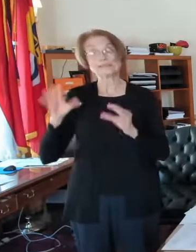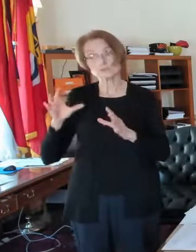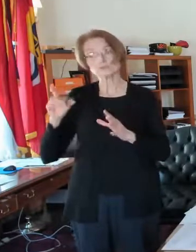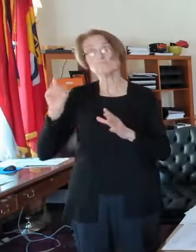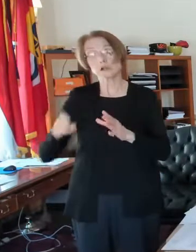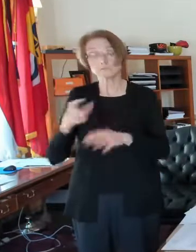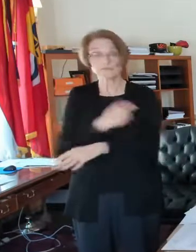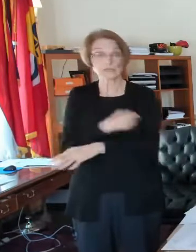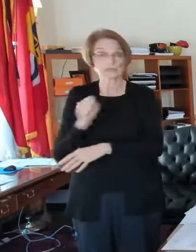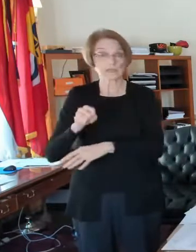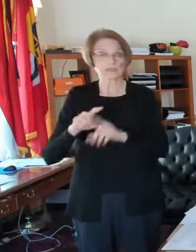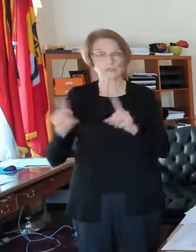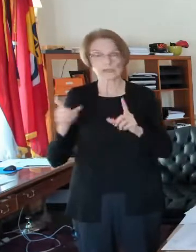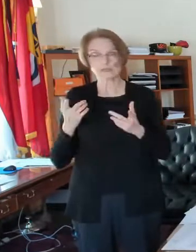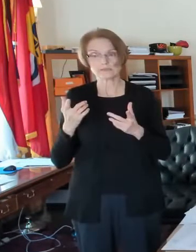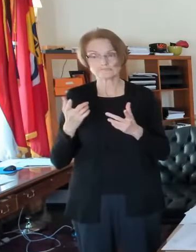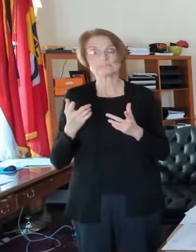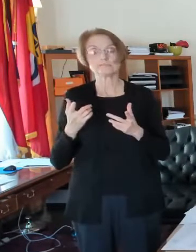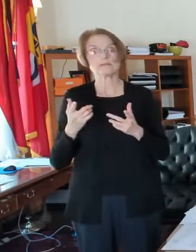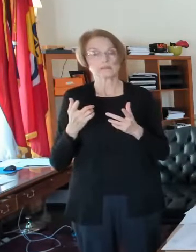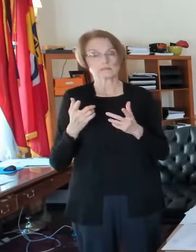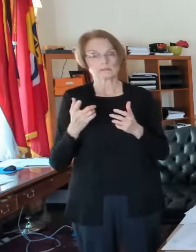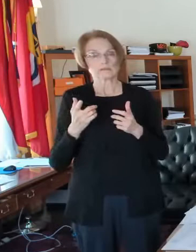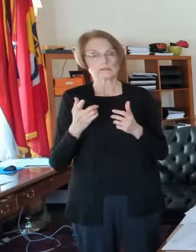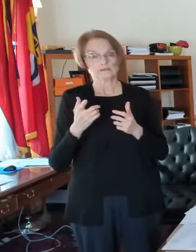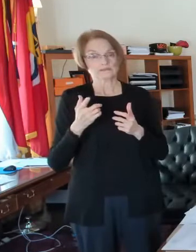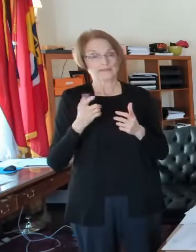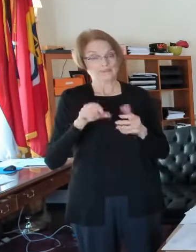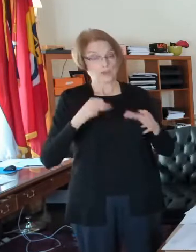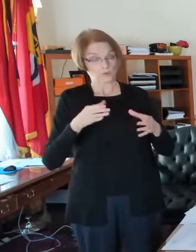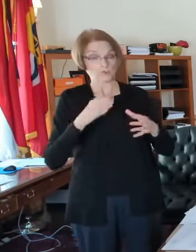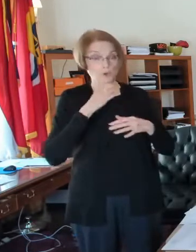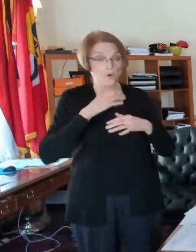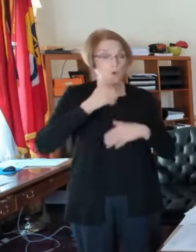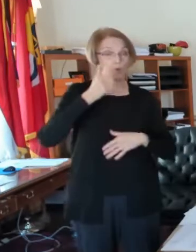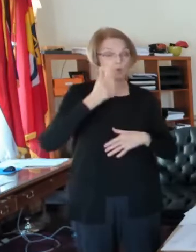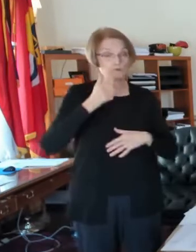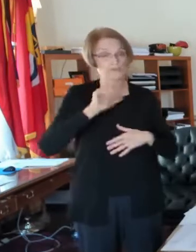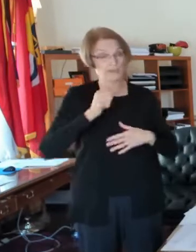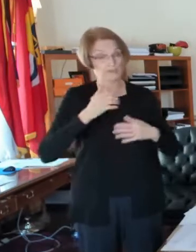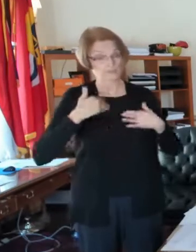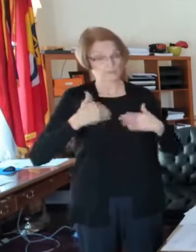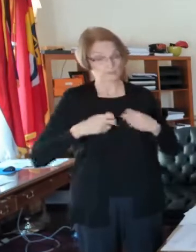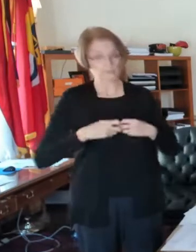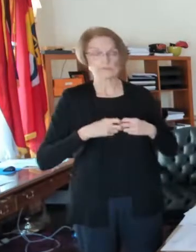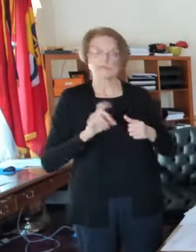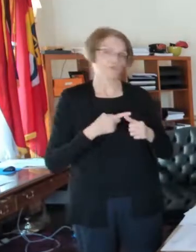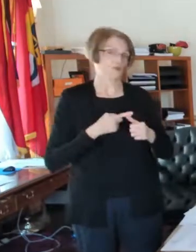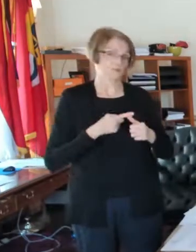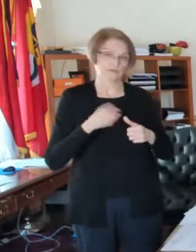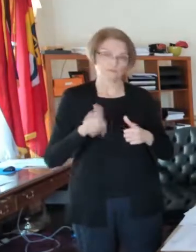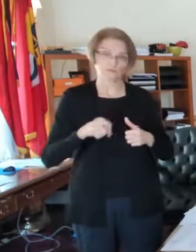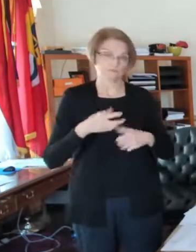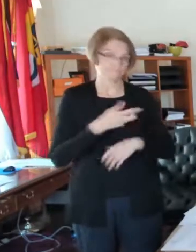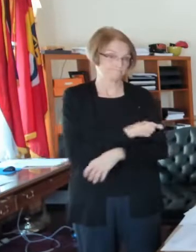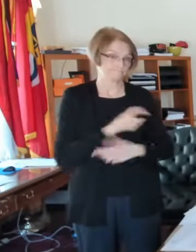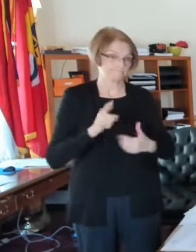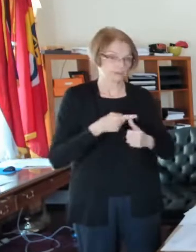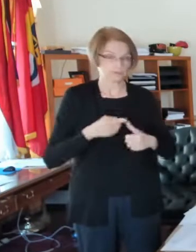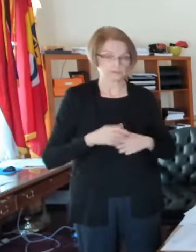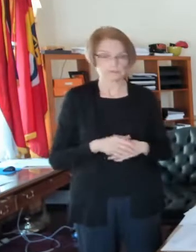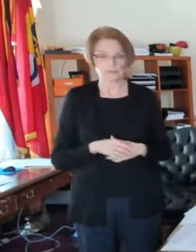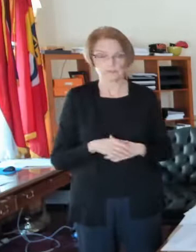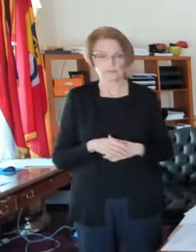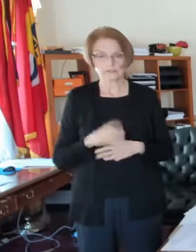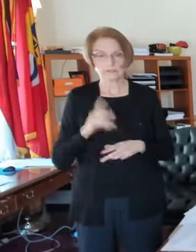vaccinations. We just have to get through these folks that are older and folks that have underlying health conditions. We have questions